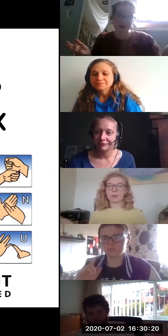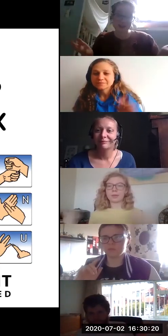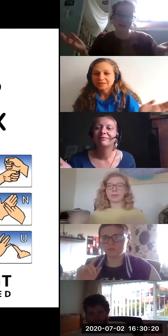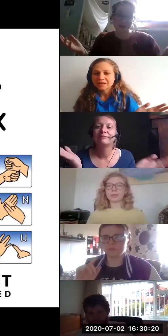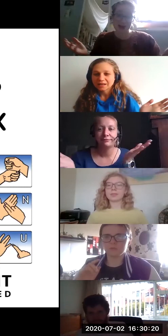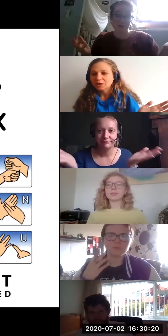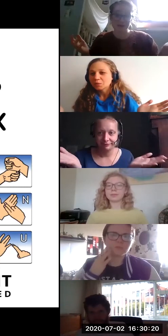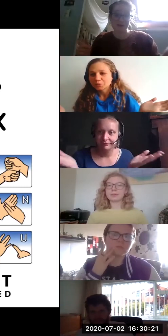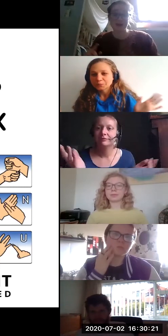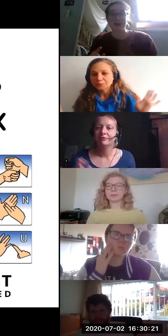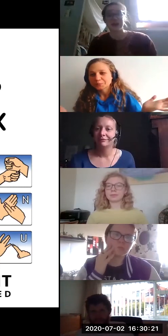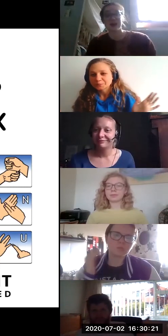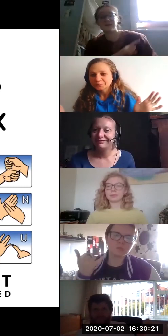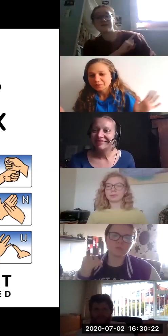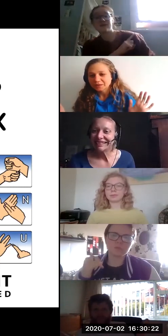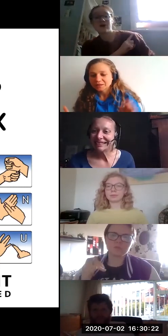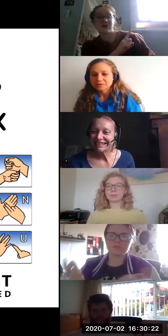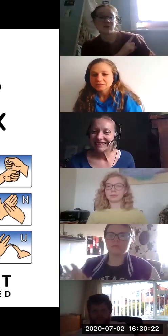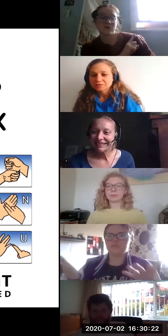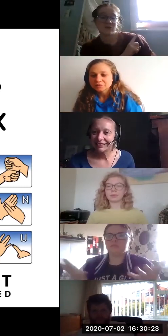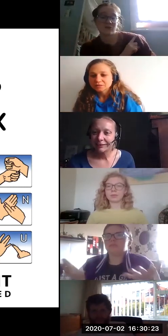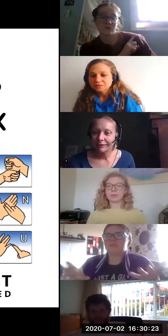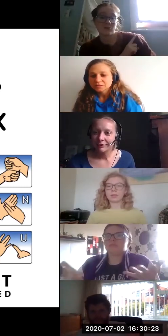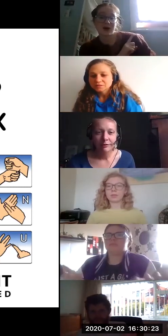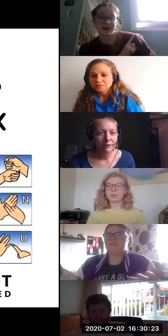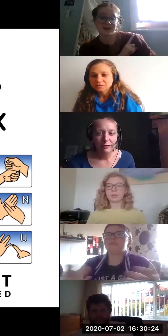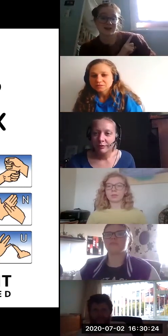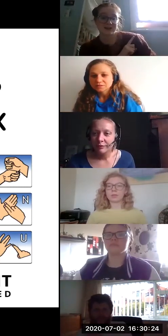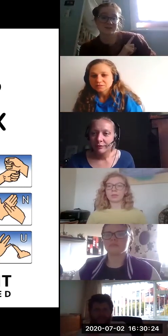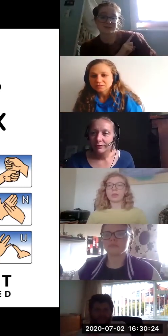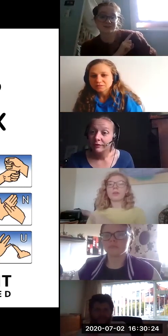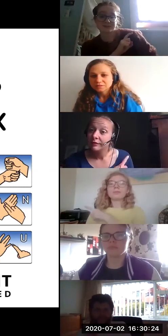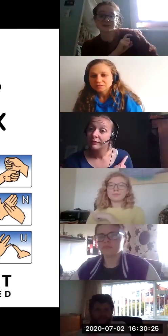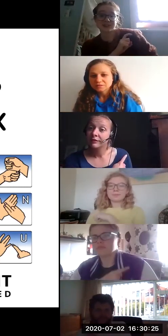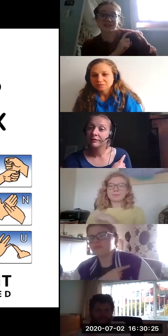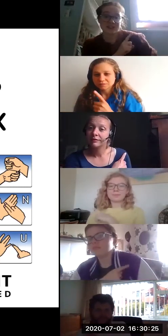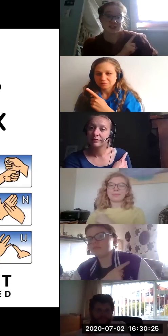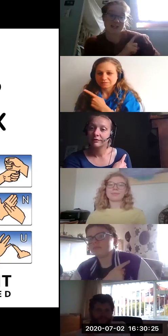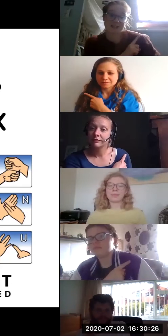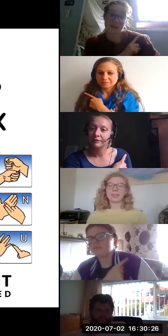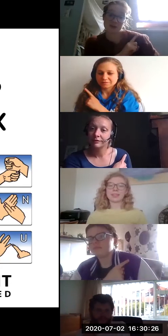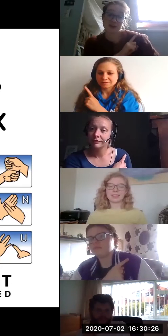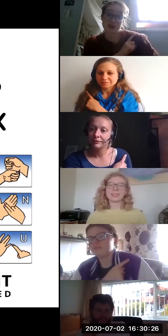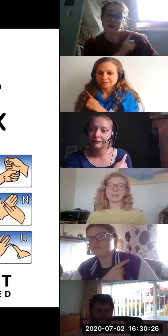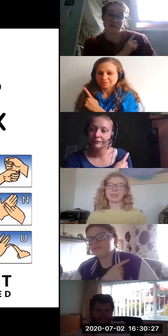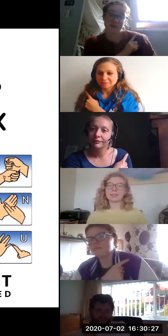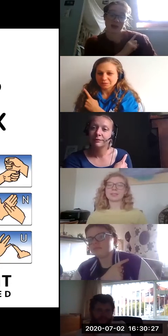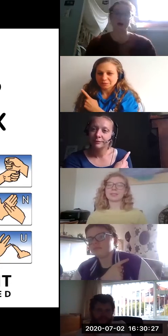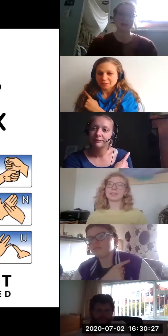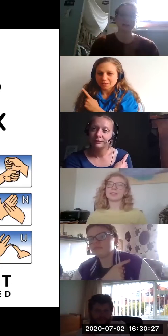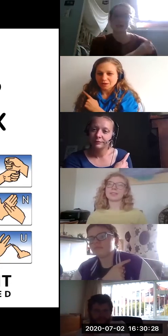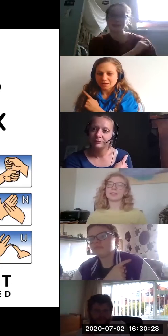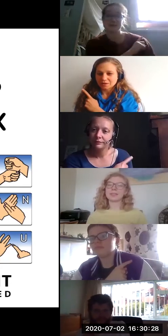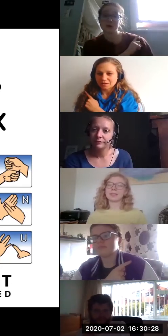how. I'm very sorry about that before. And we've got why. You kind of tap your shoulder with your